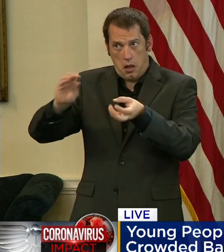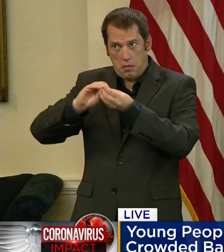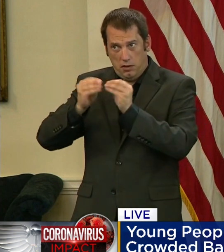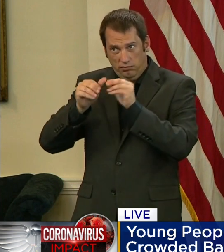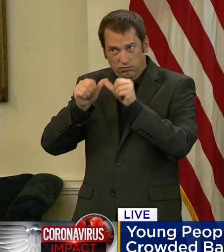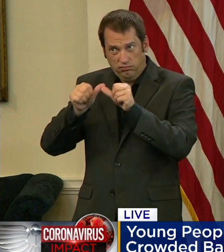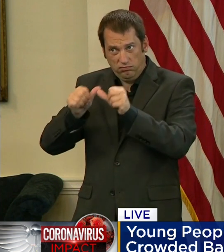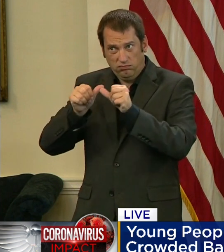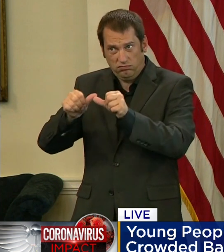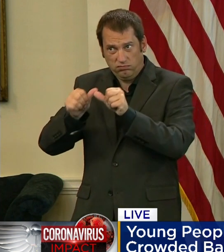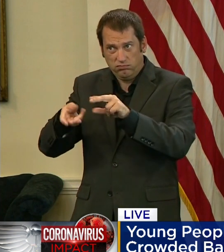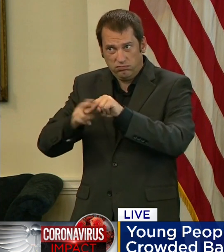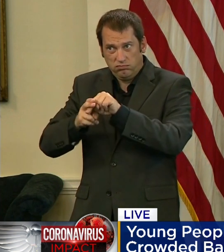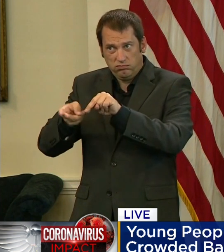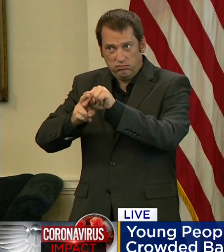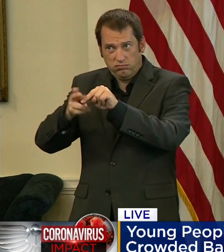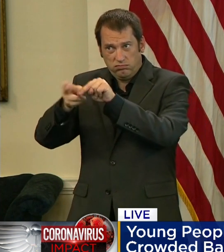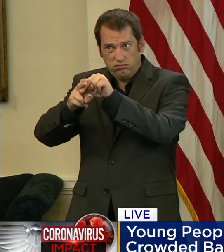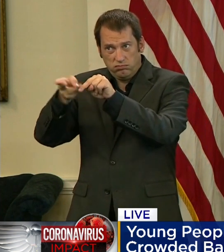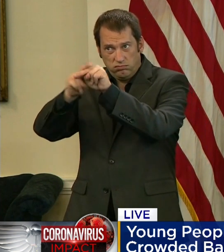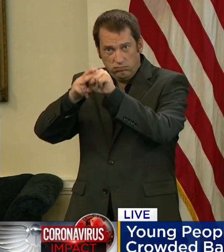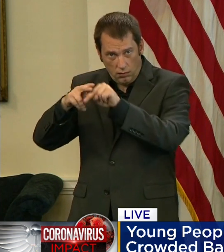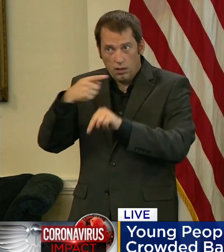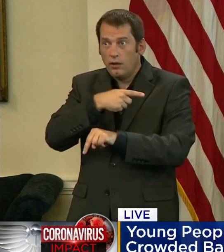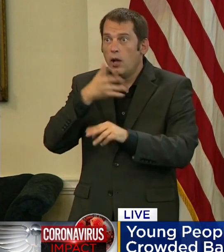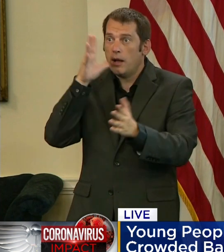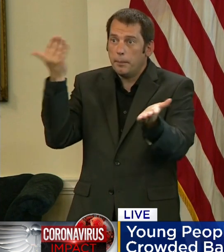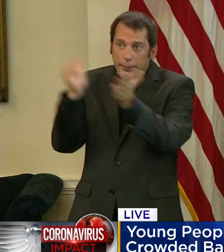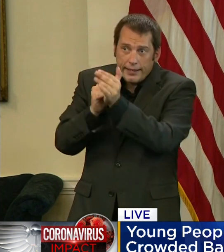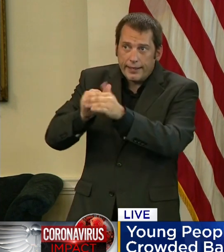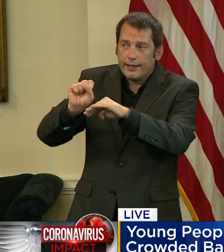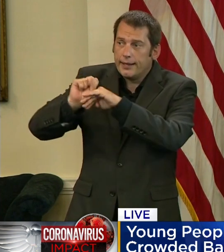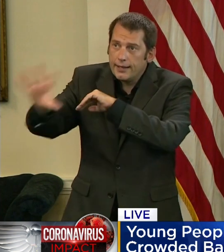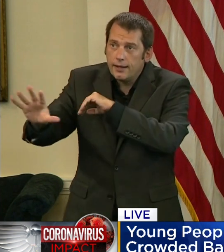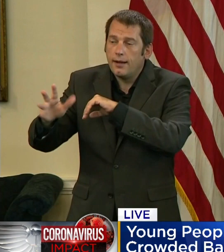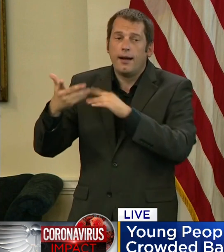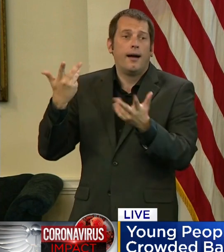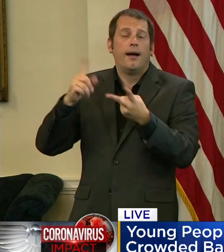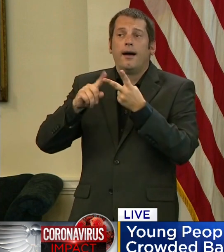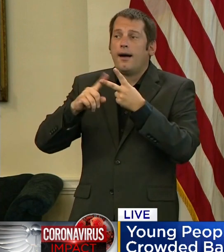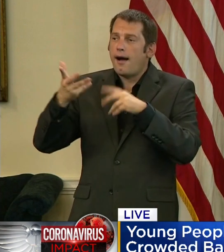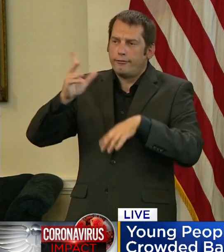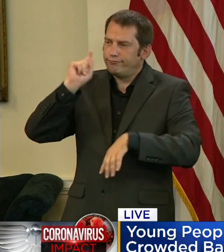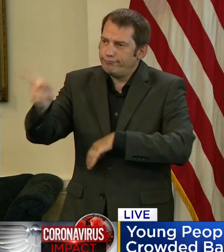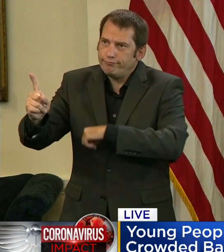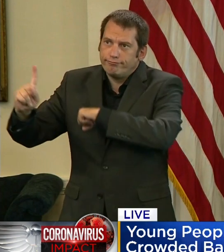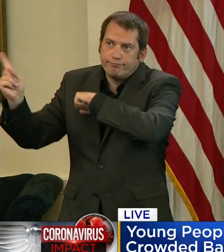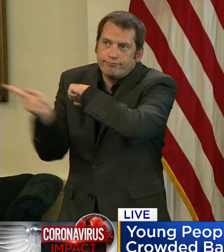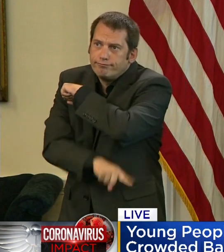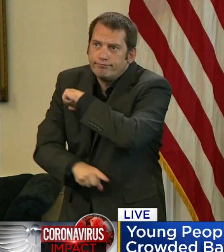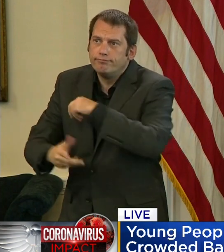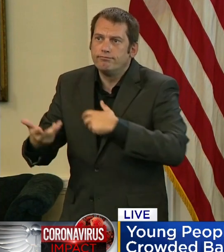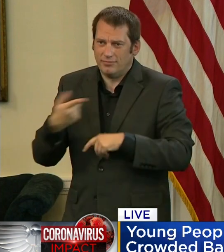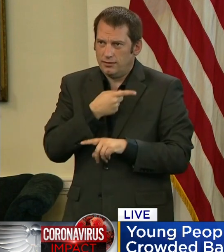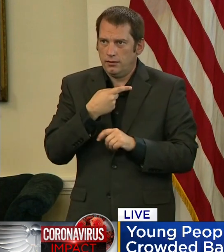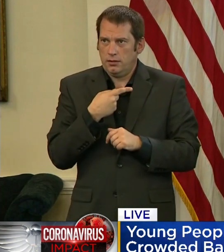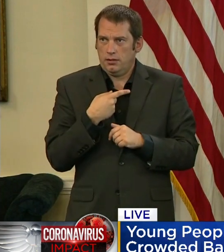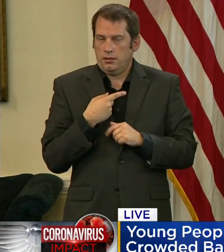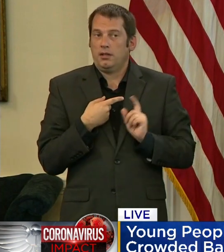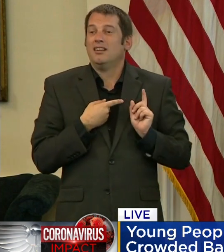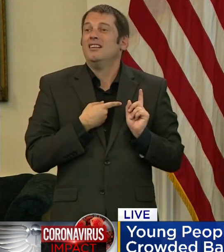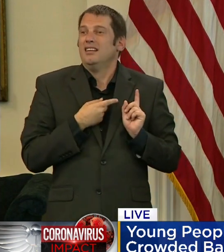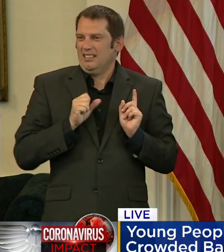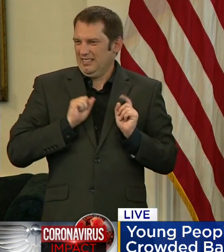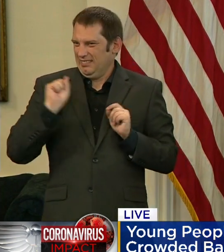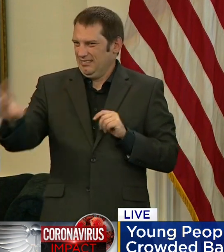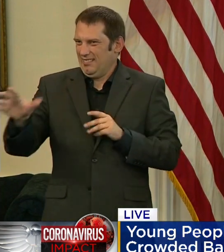ourselves? So the letter just went out yesterday, but our team has been in communication with a number of the counties already, and a number of people have